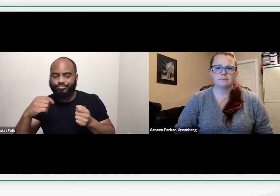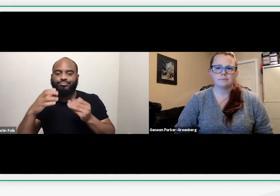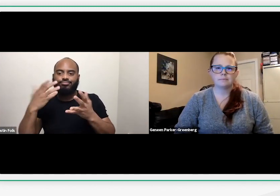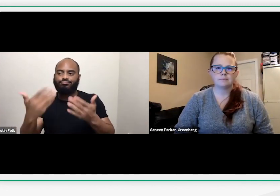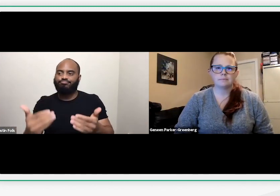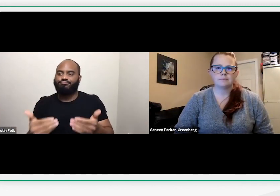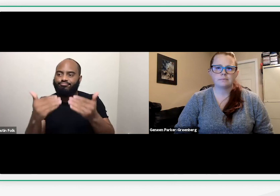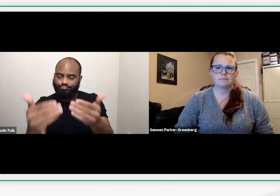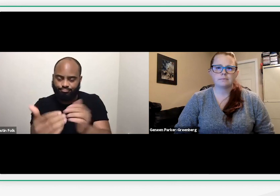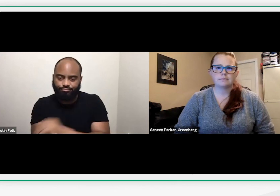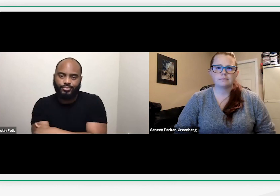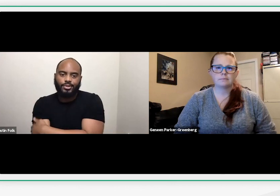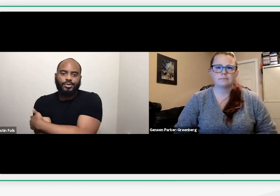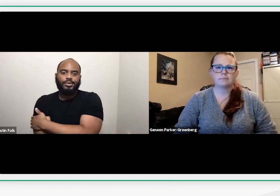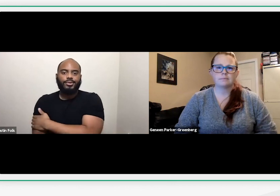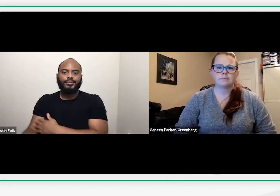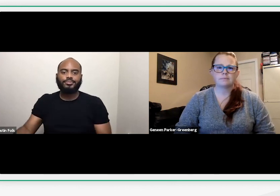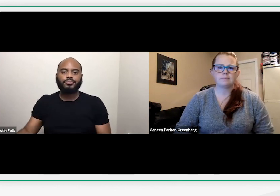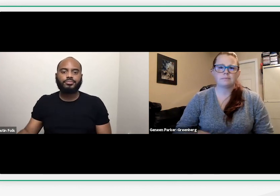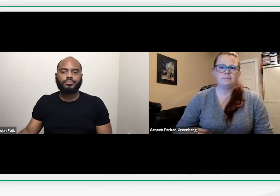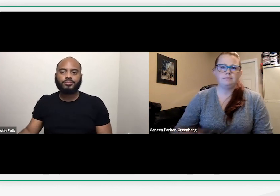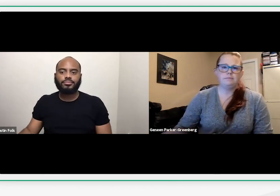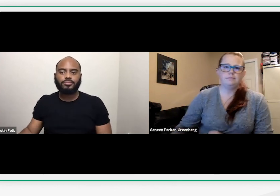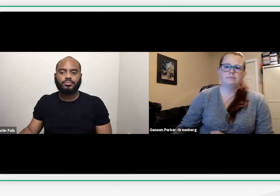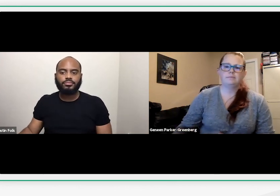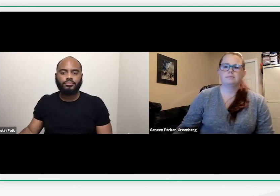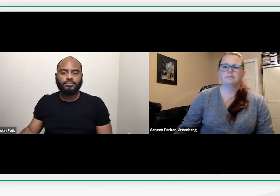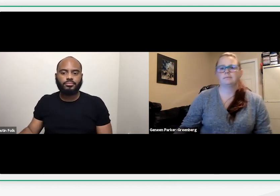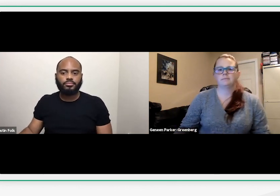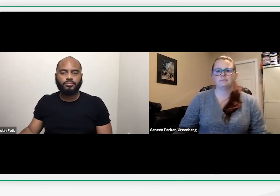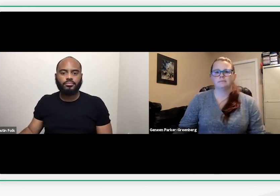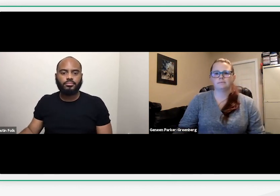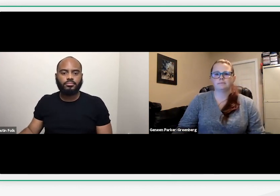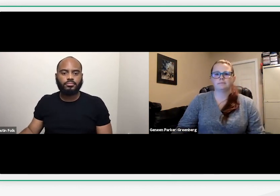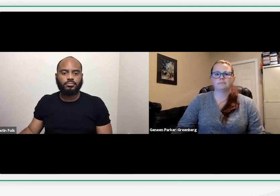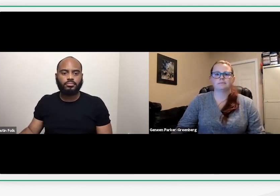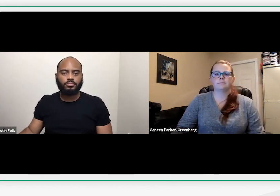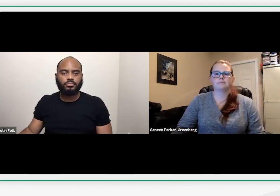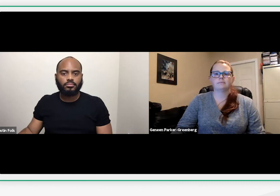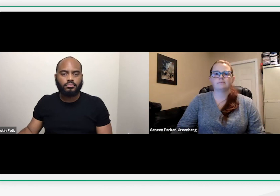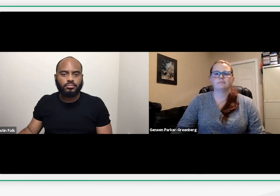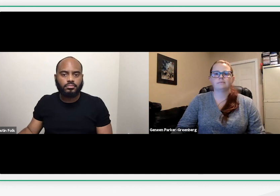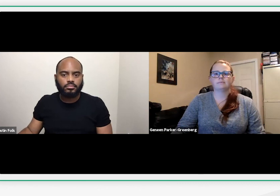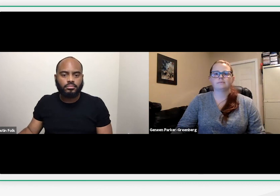That's a great answer, Janine. Thank you. I'd like to wrap things up. We're going to have to move forward with tonight.